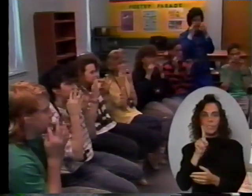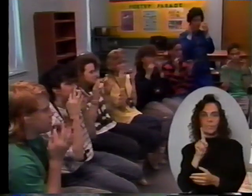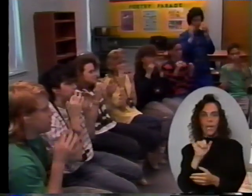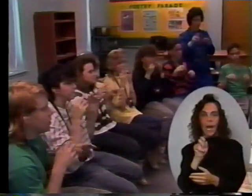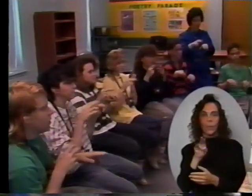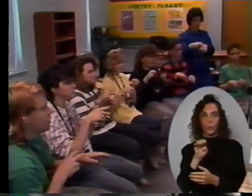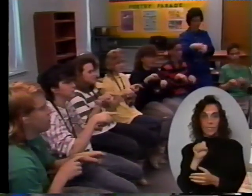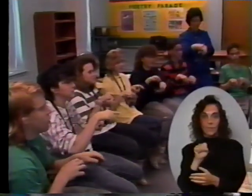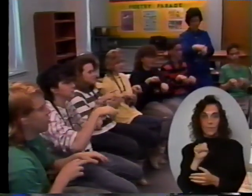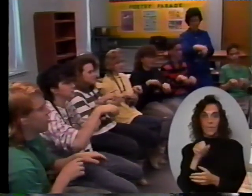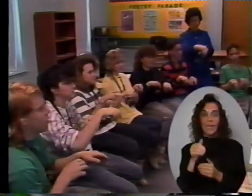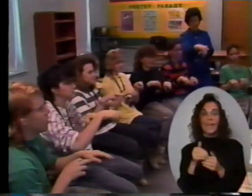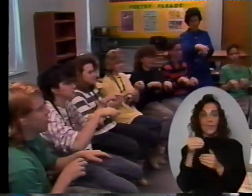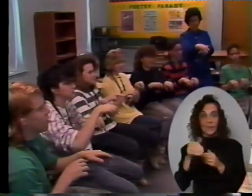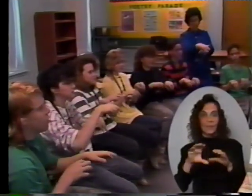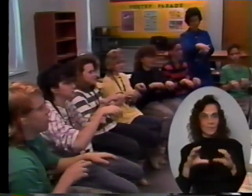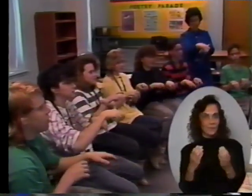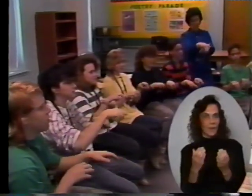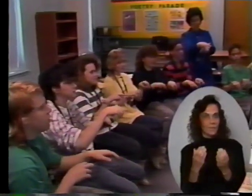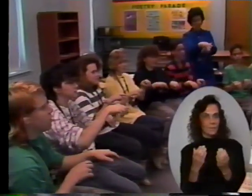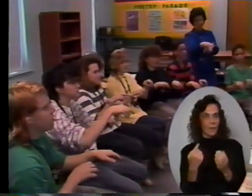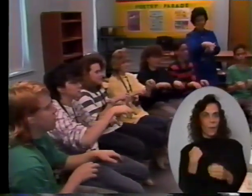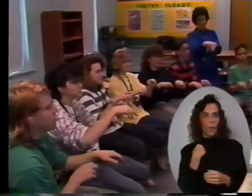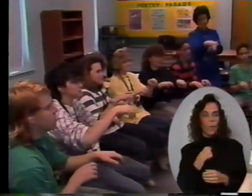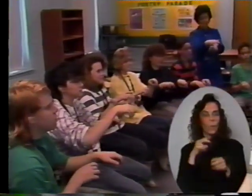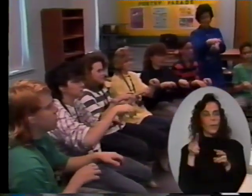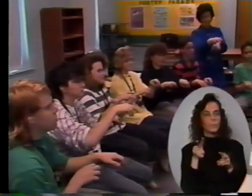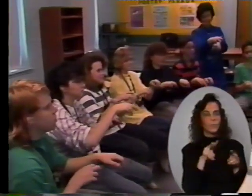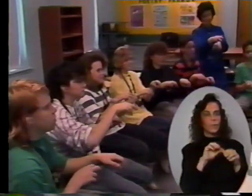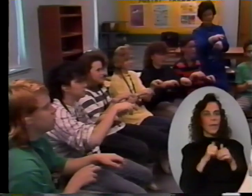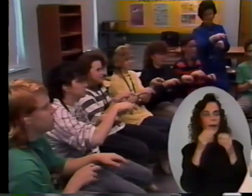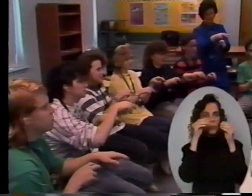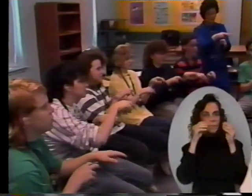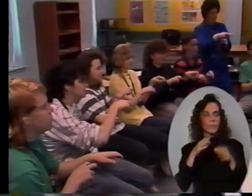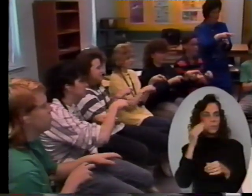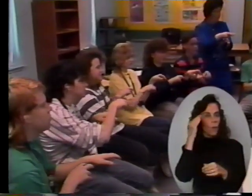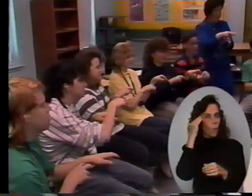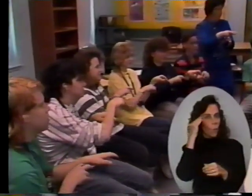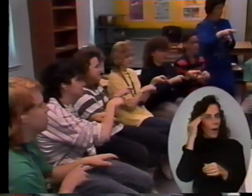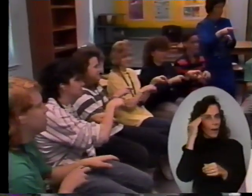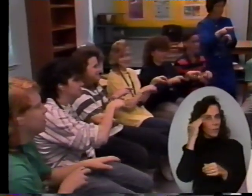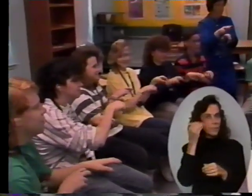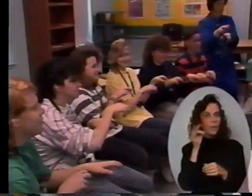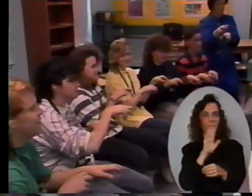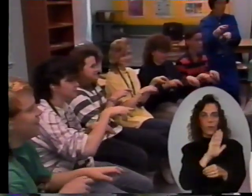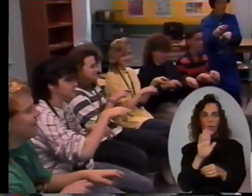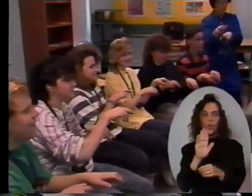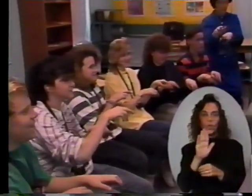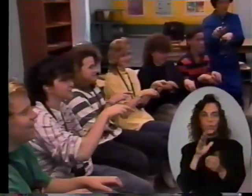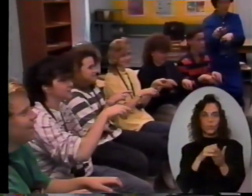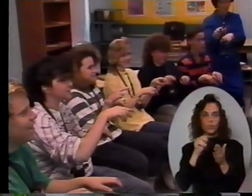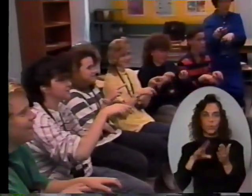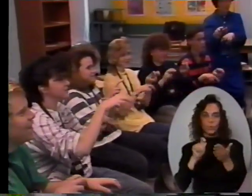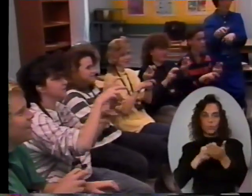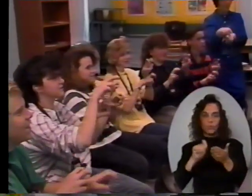next class, we observe how the teacher's awareness of her students' writing potential is linked with